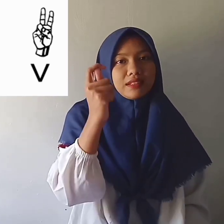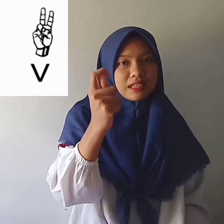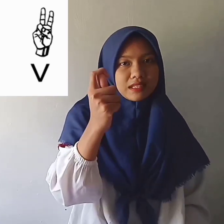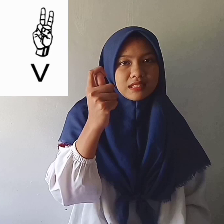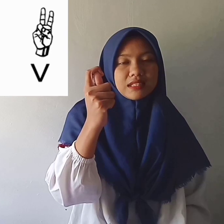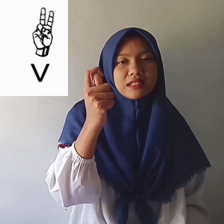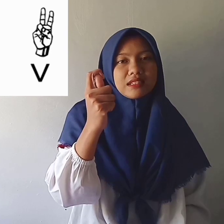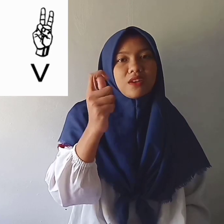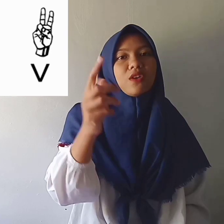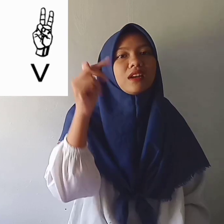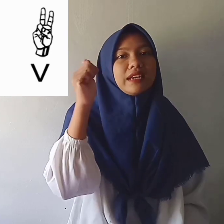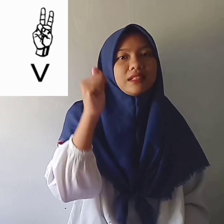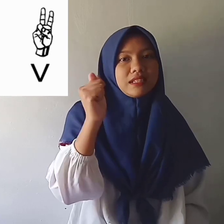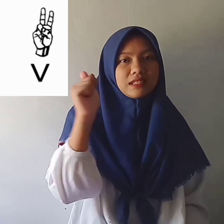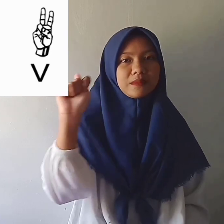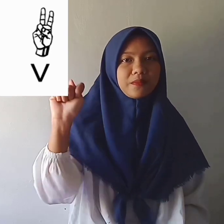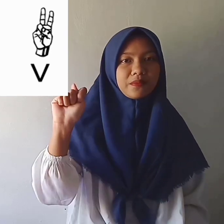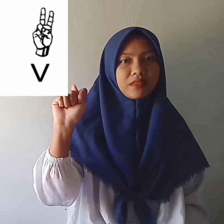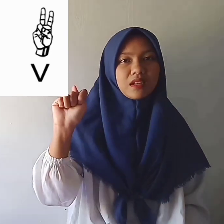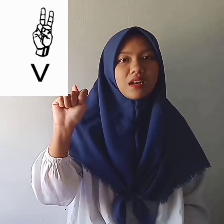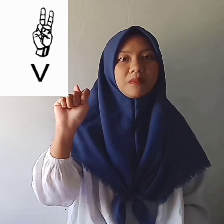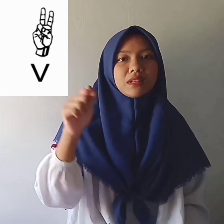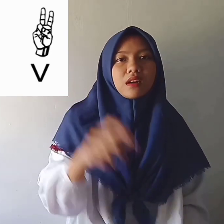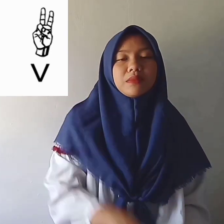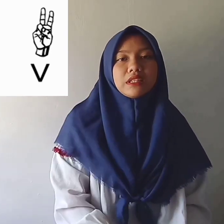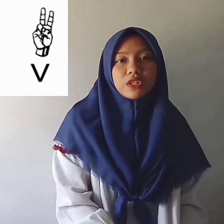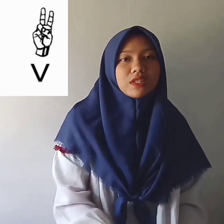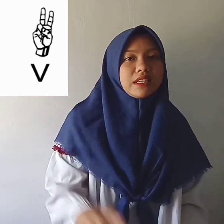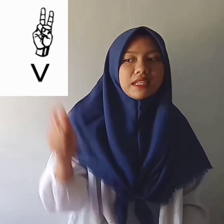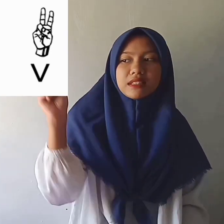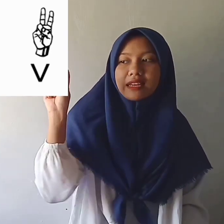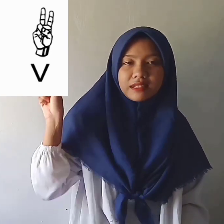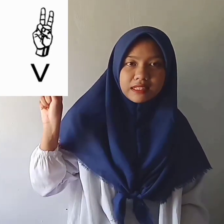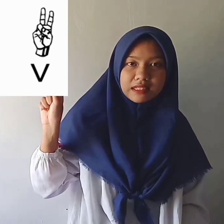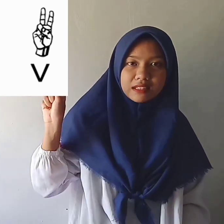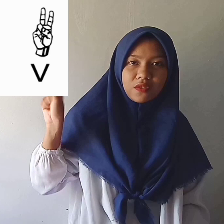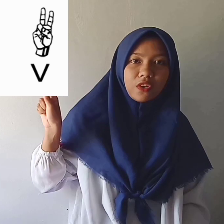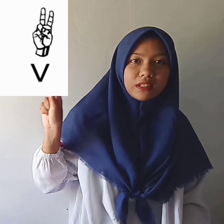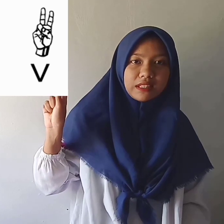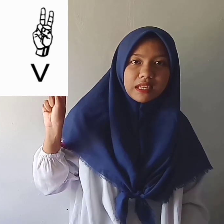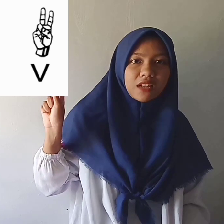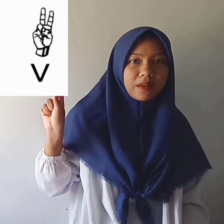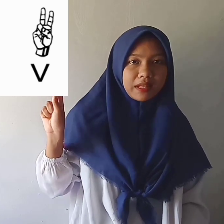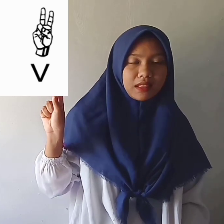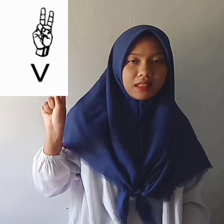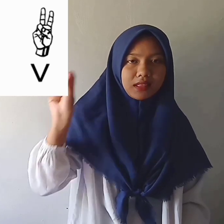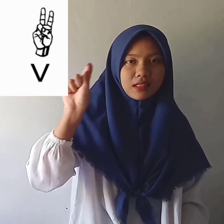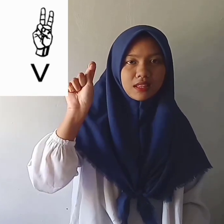this or like this. But the commonly used is like this for T alphabet.